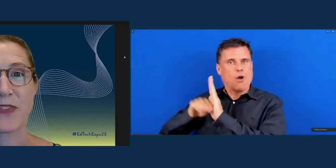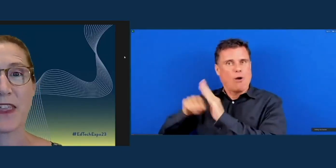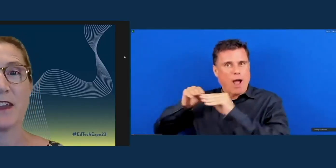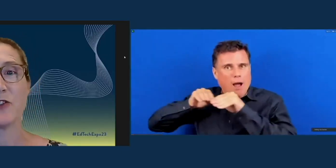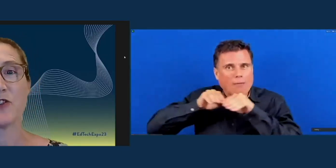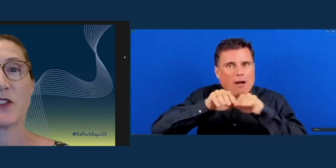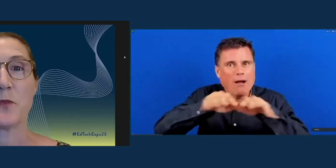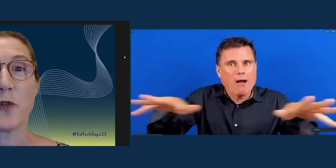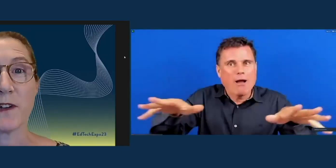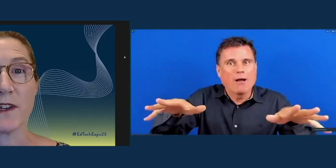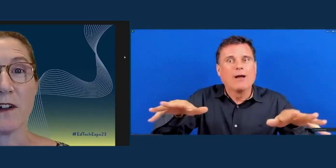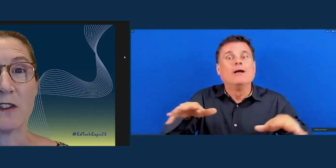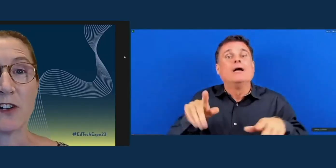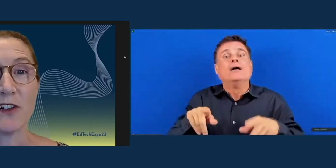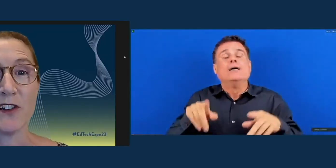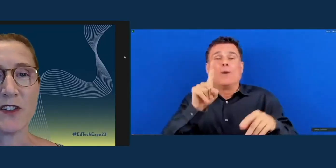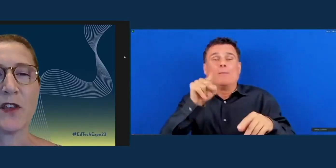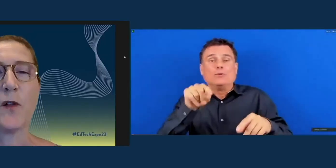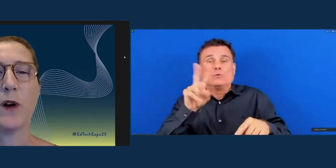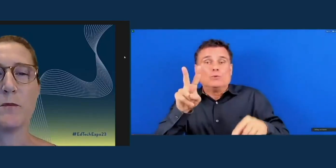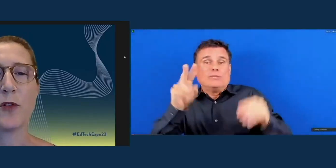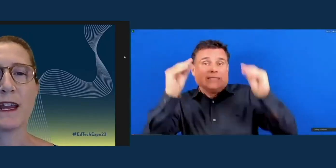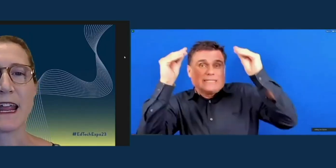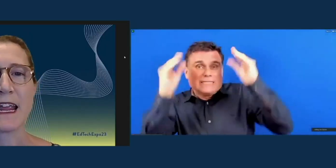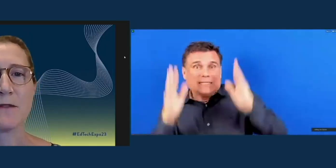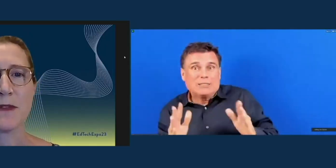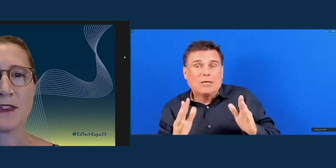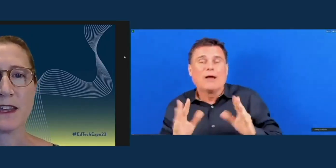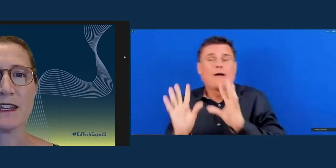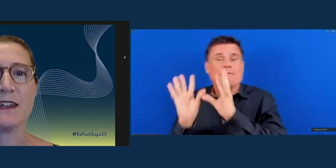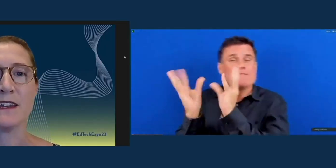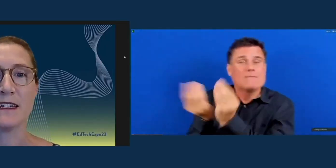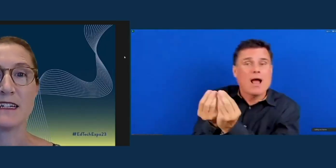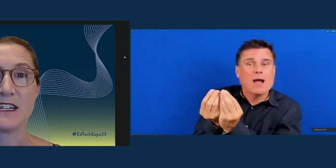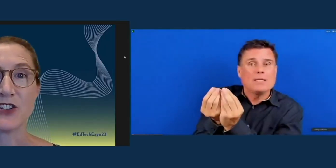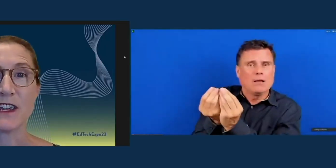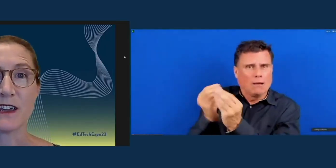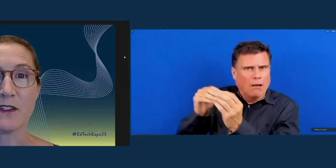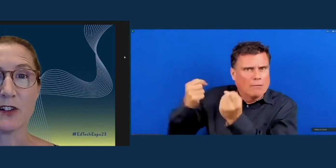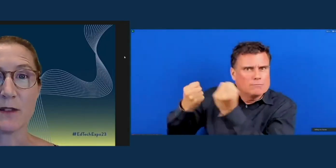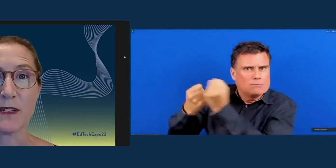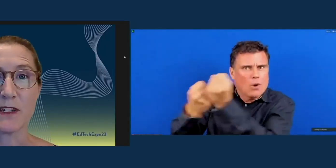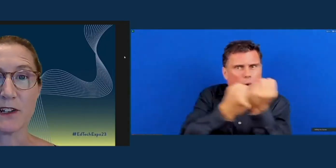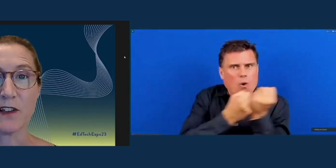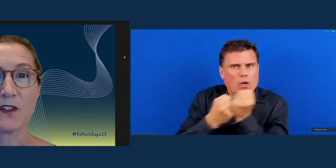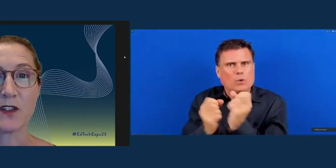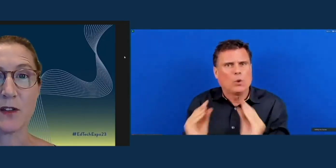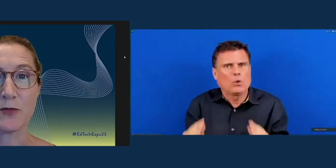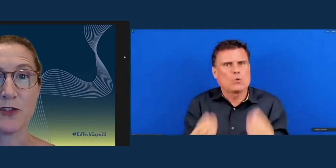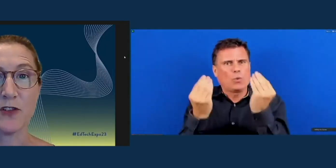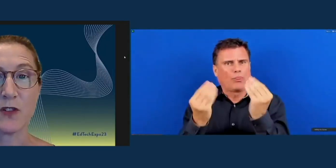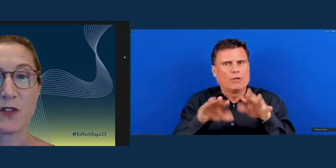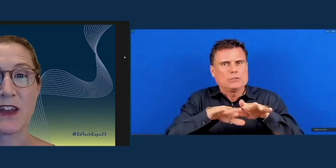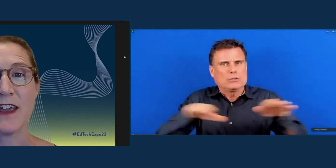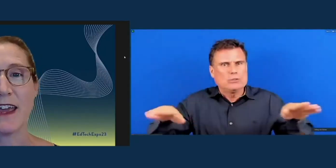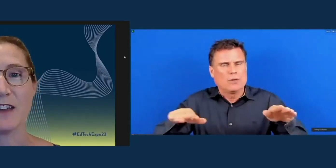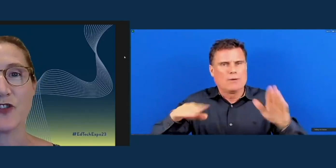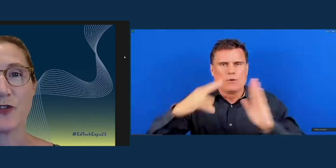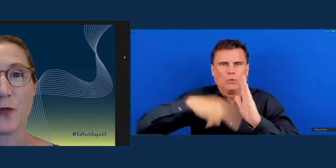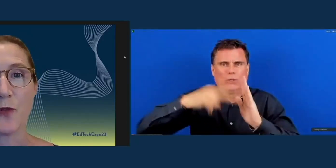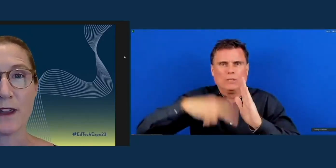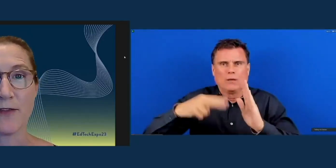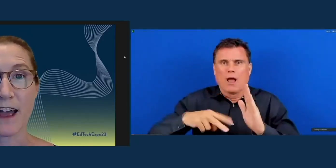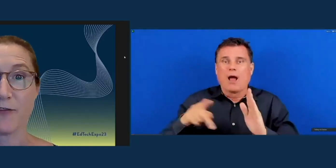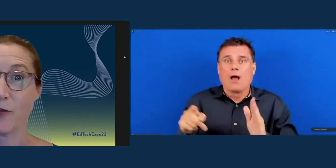trained to support young learners. 1.8 million teaching and learning materials produced,